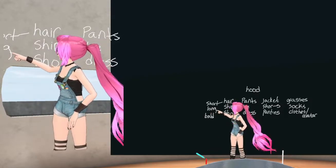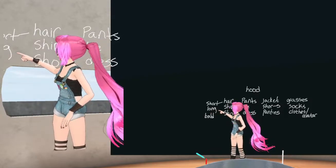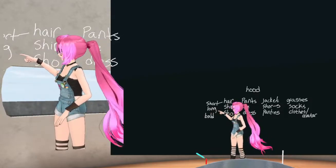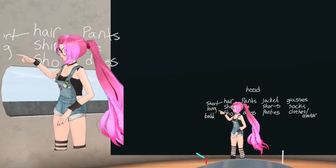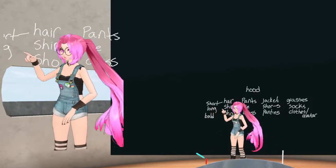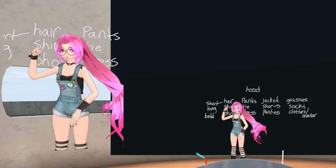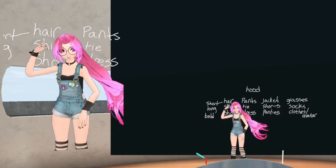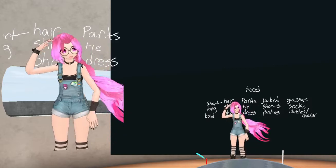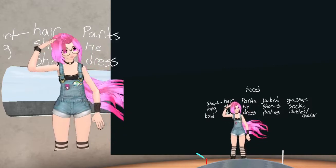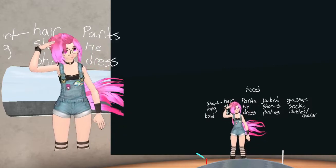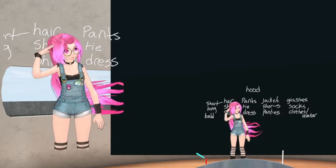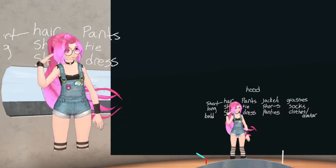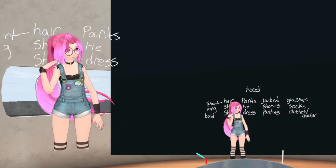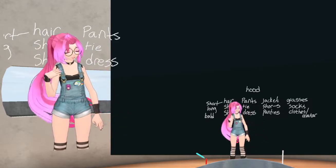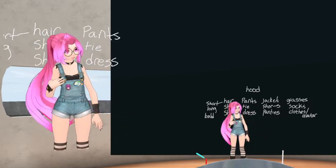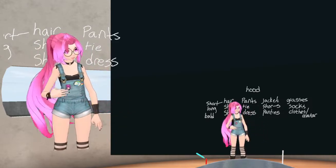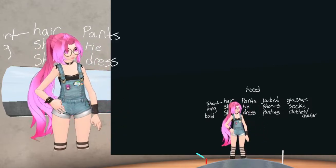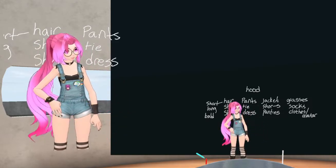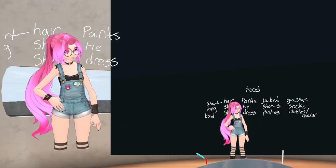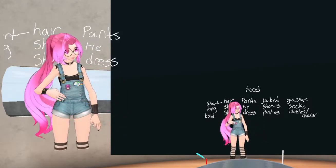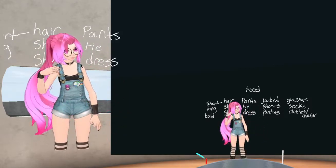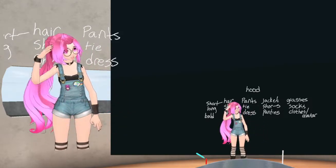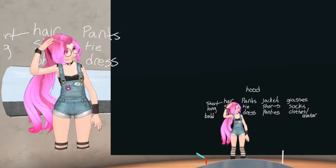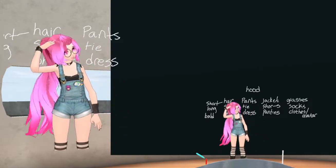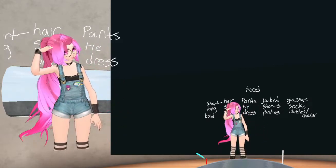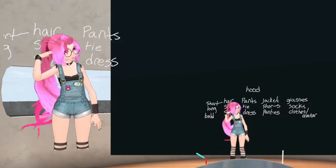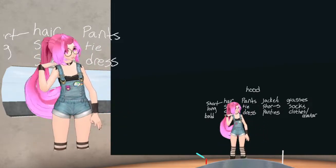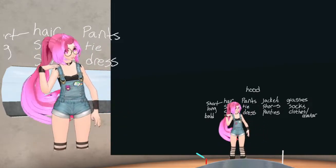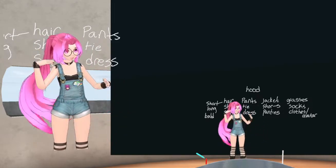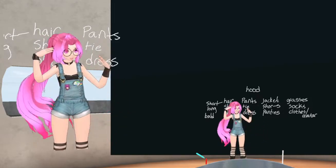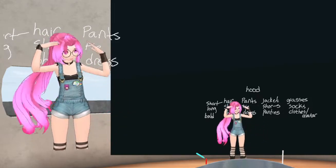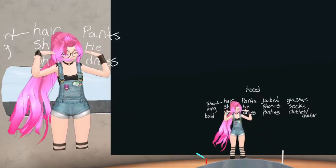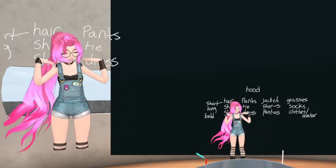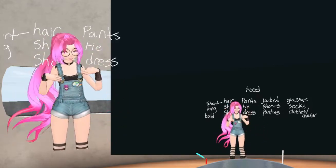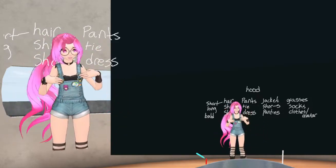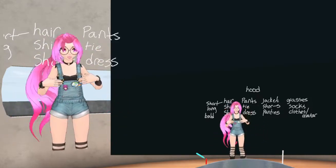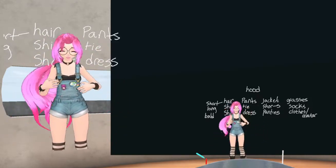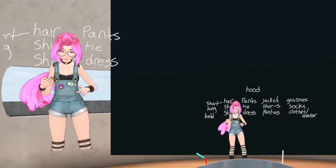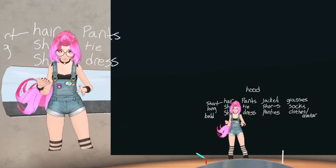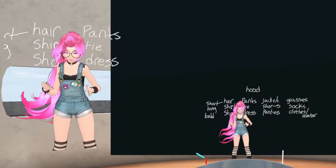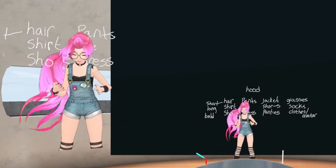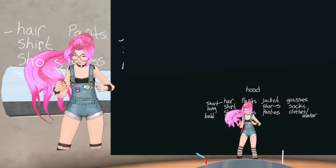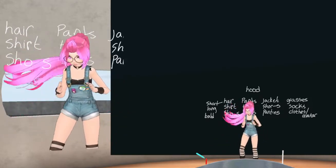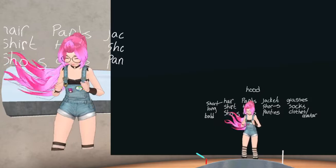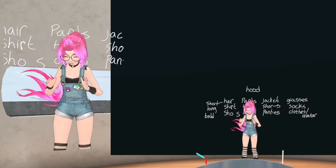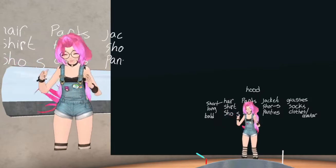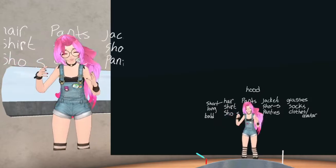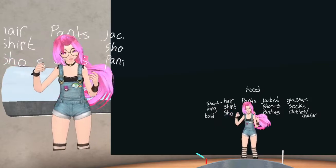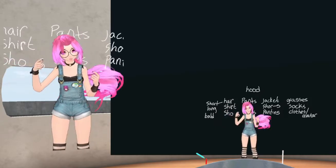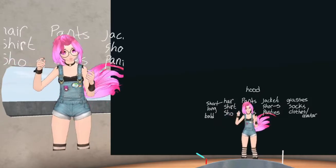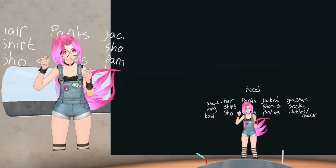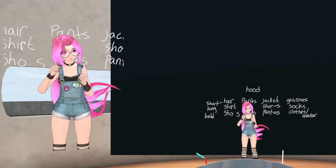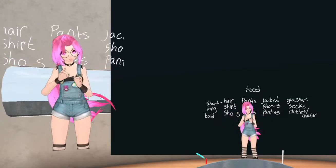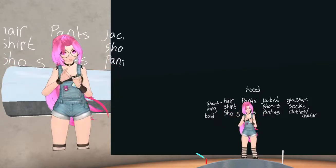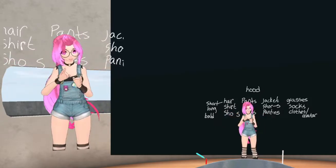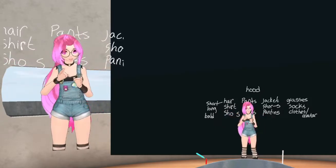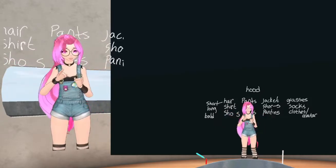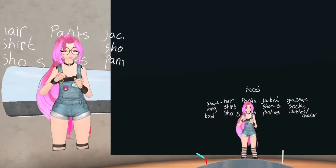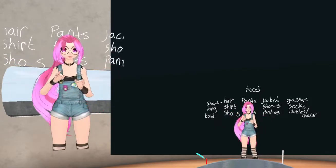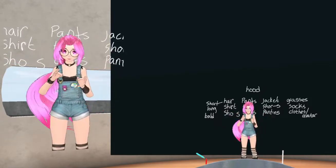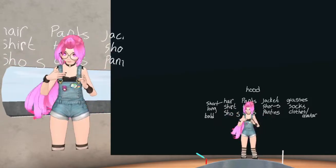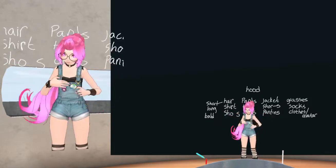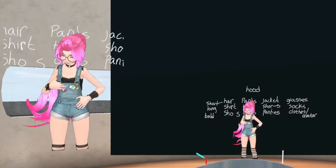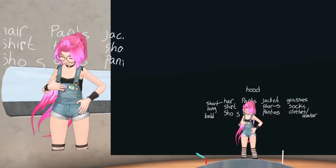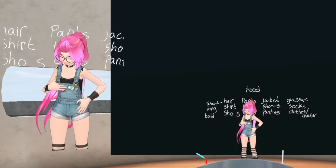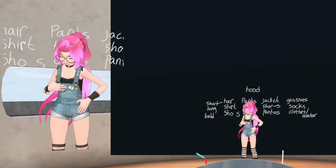long hair, same thing. Showing it be long, showing it flowing down. And guess what? You can actually be like super